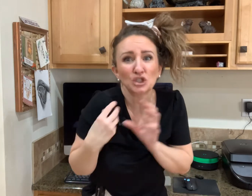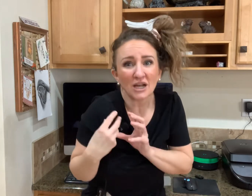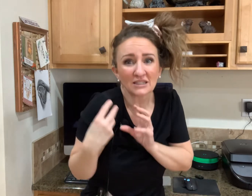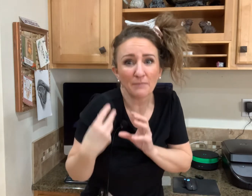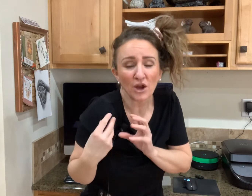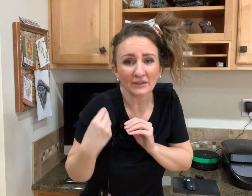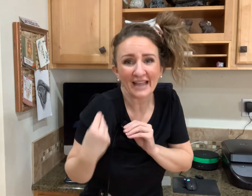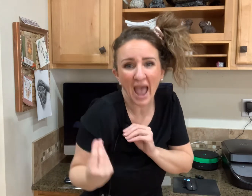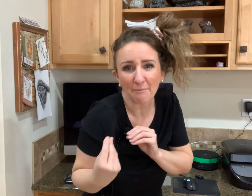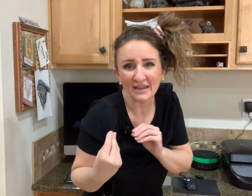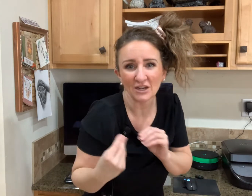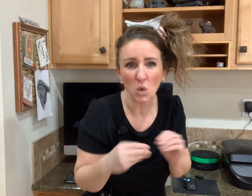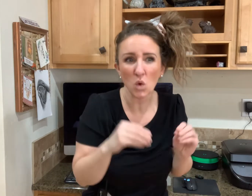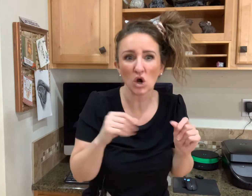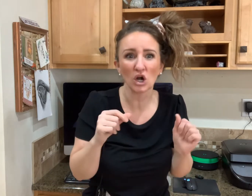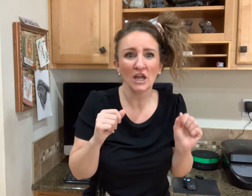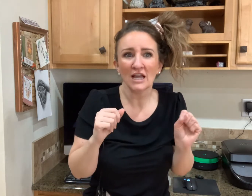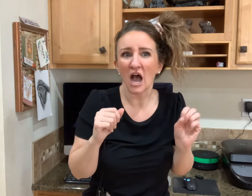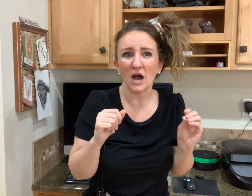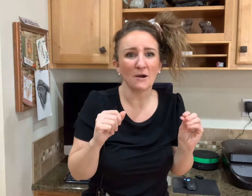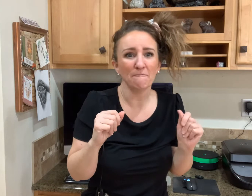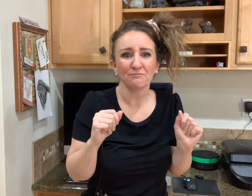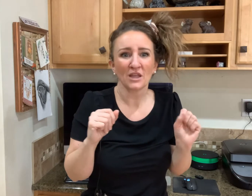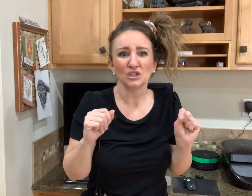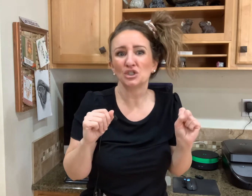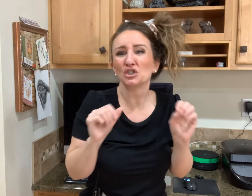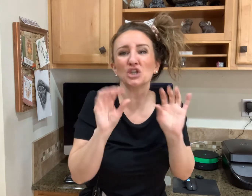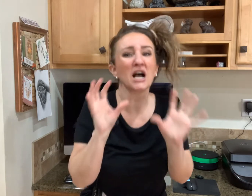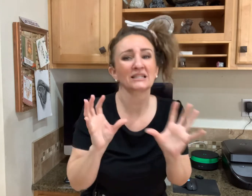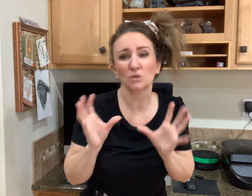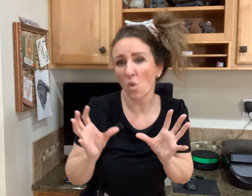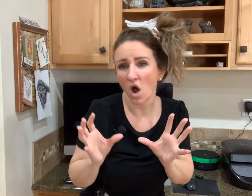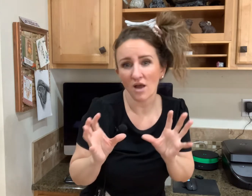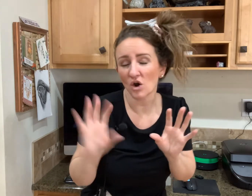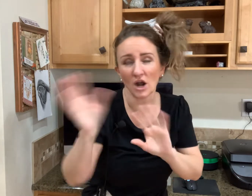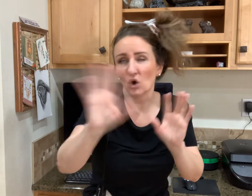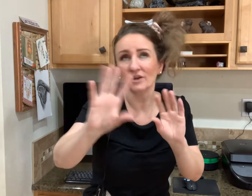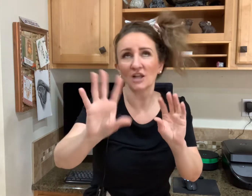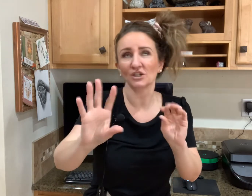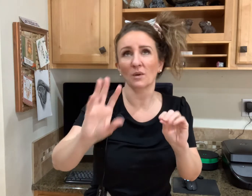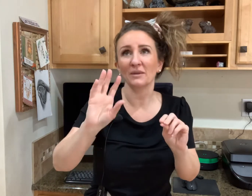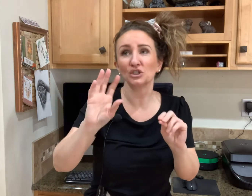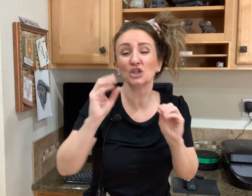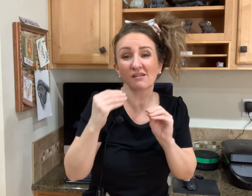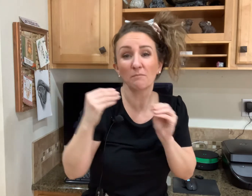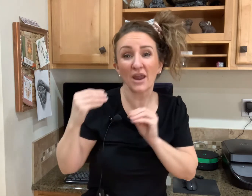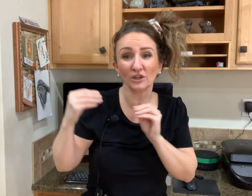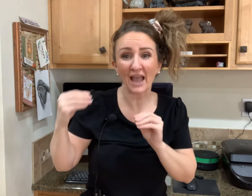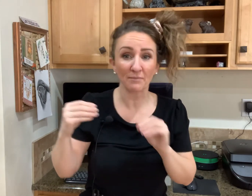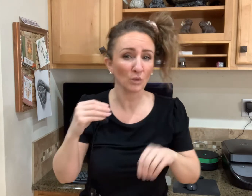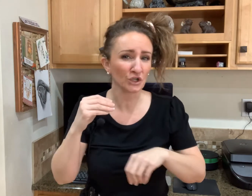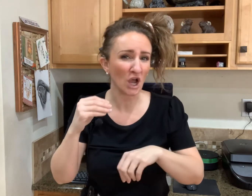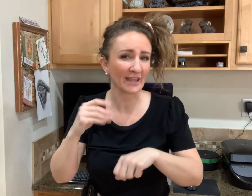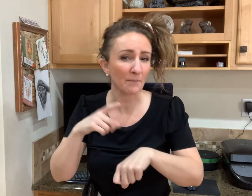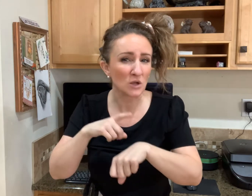just barely happened, or just one, or not just one, but just barely happened when you're talking about